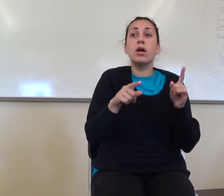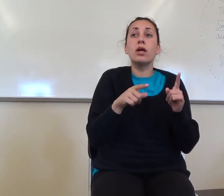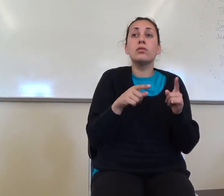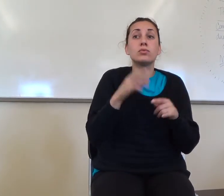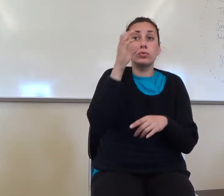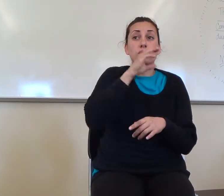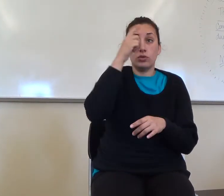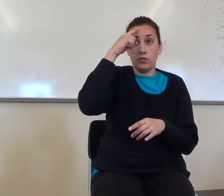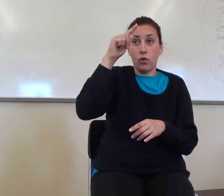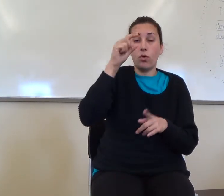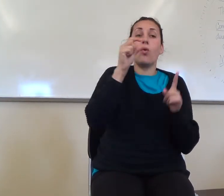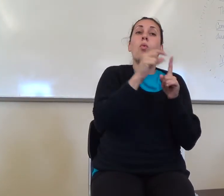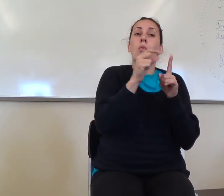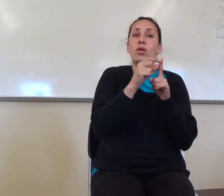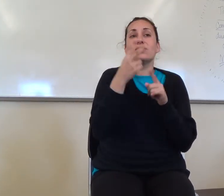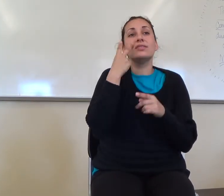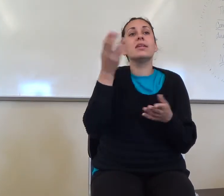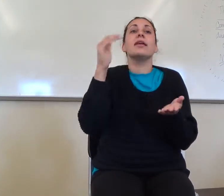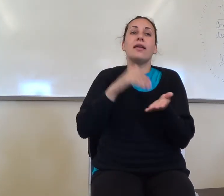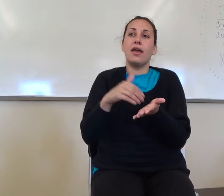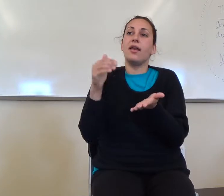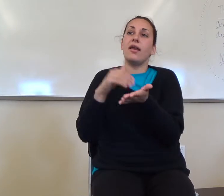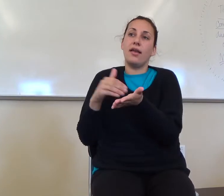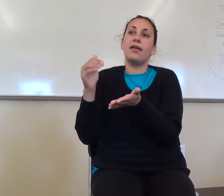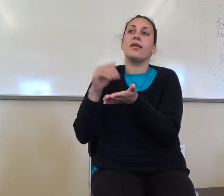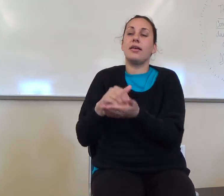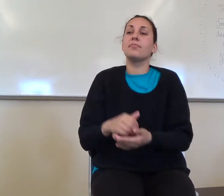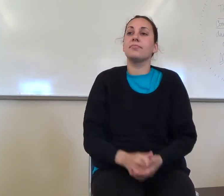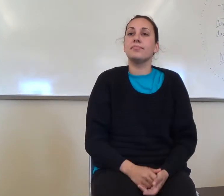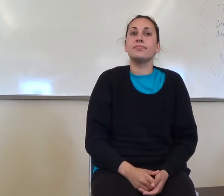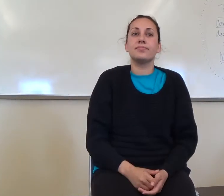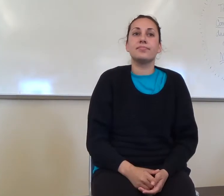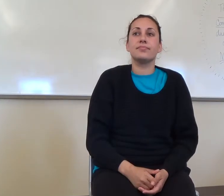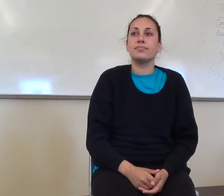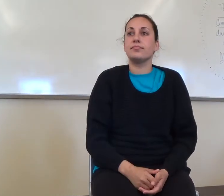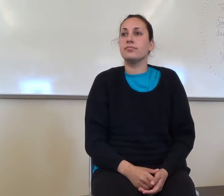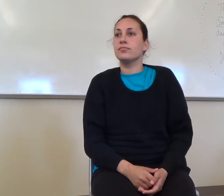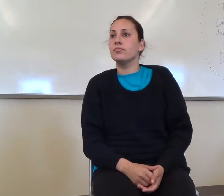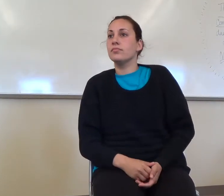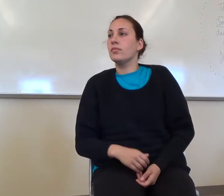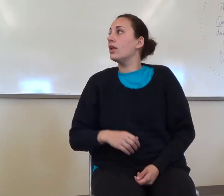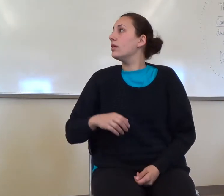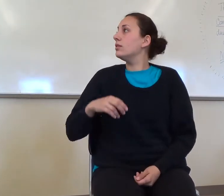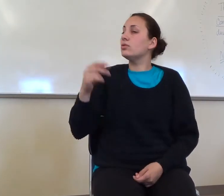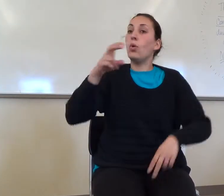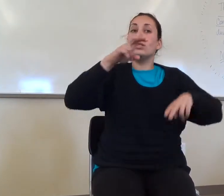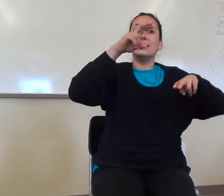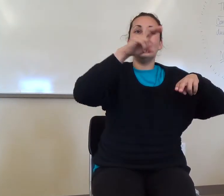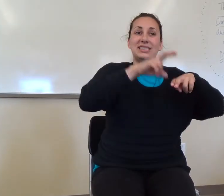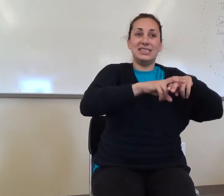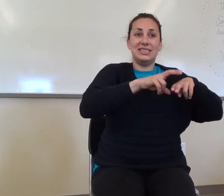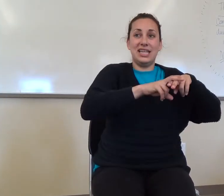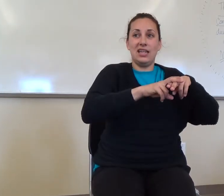throughout. Louise? But wouldn't City Bull College be considered